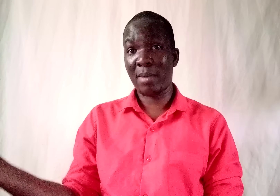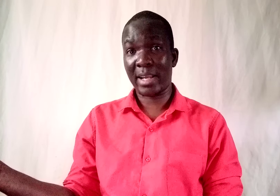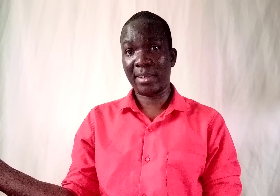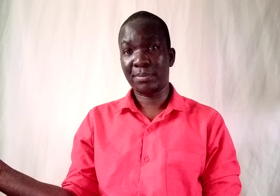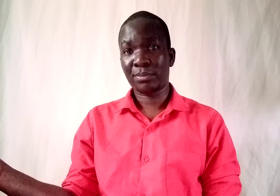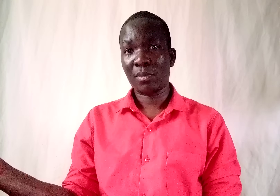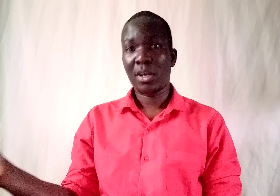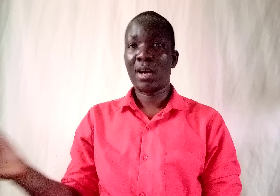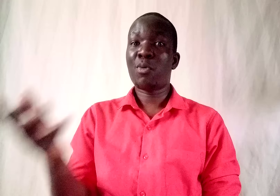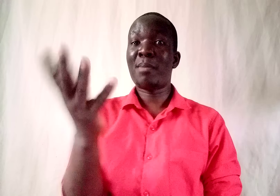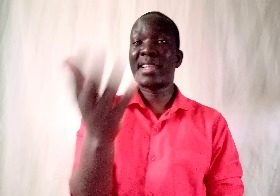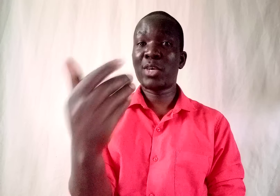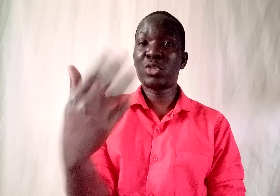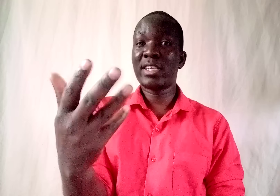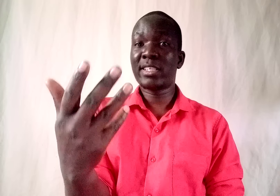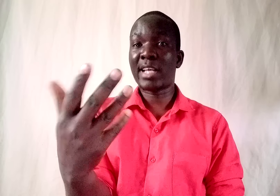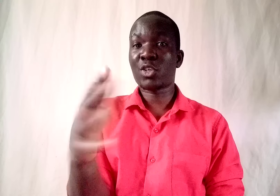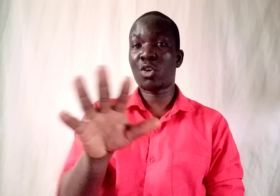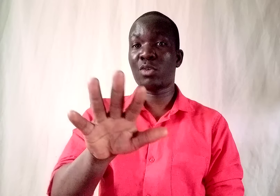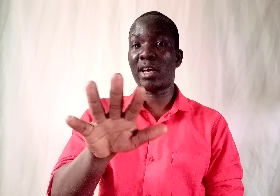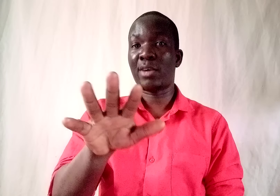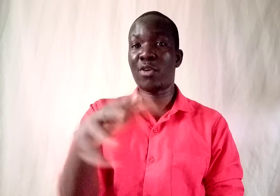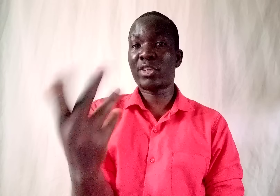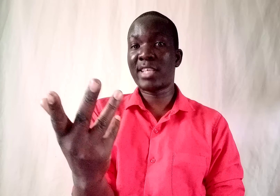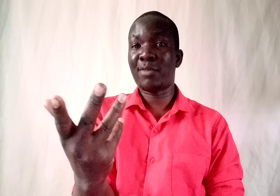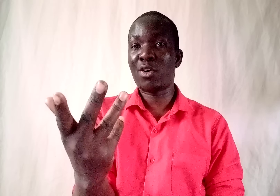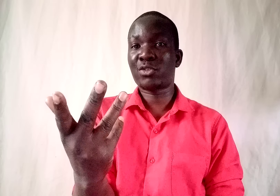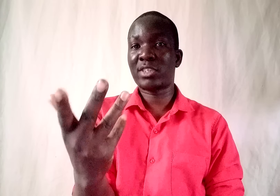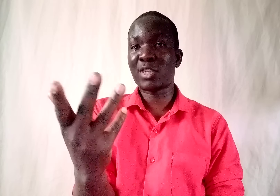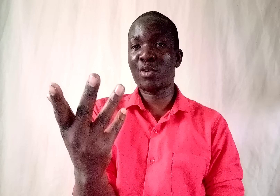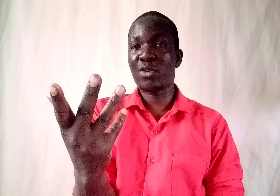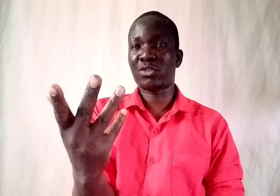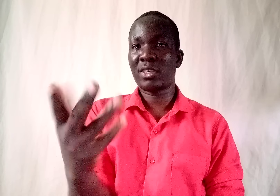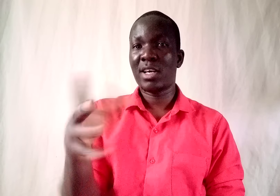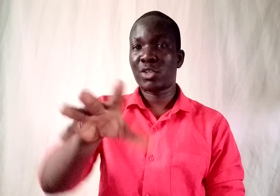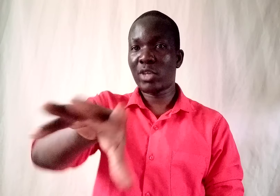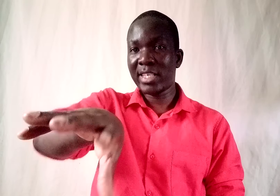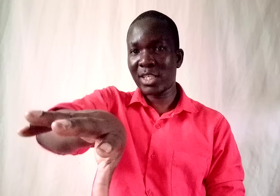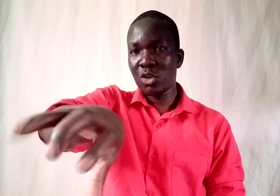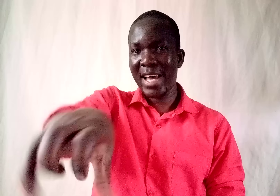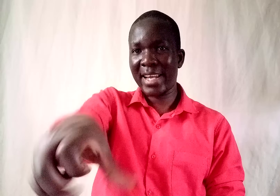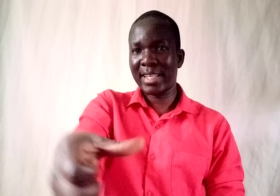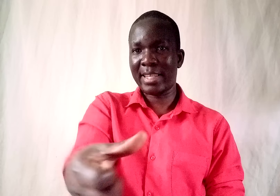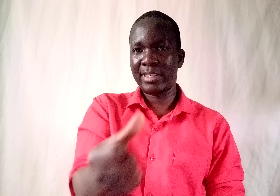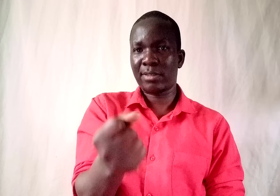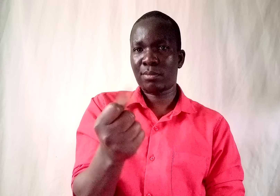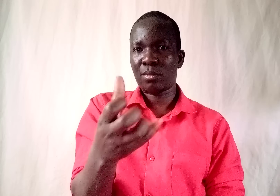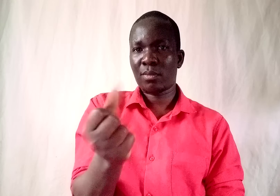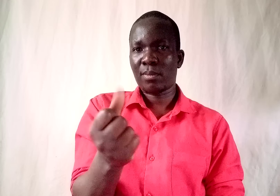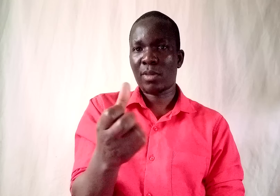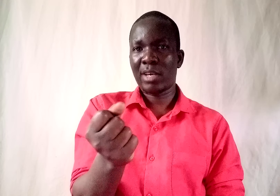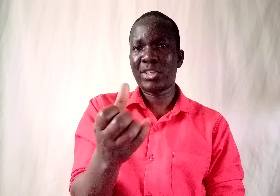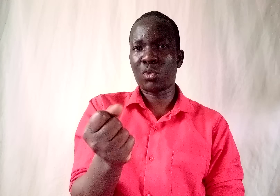man. Poor man, they use this natural fork. These are forks, natural forks. So they just go direct like this. If it's